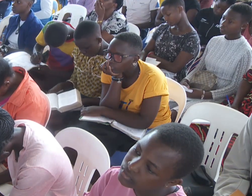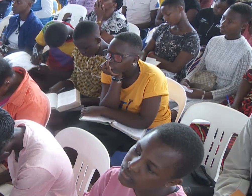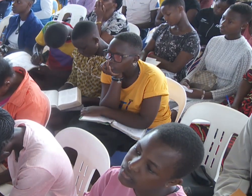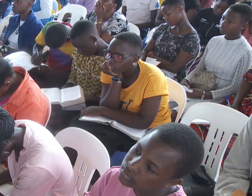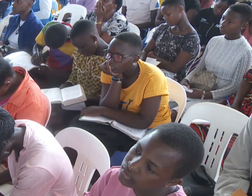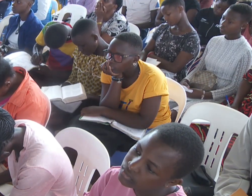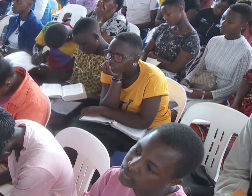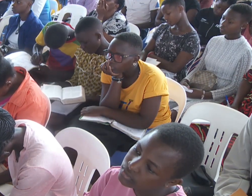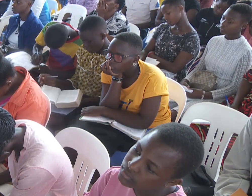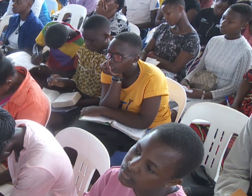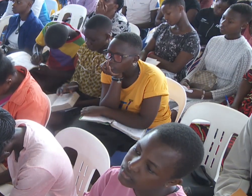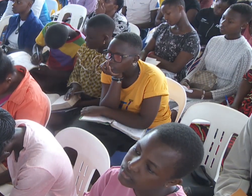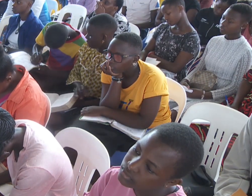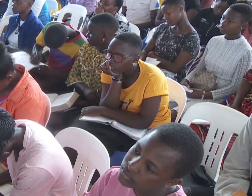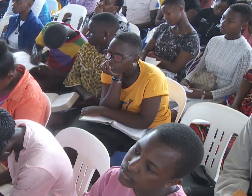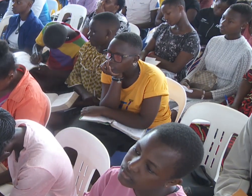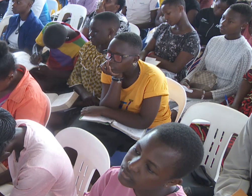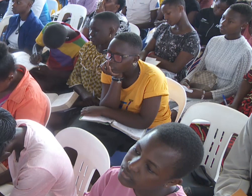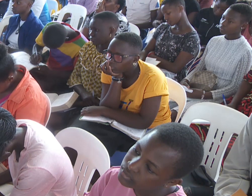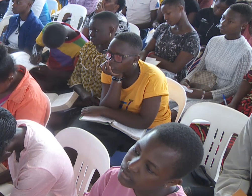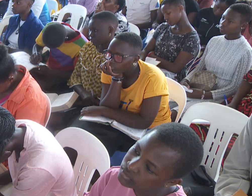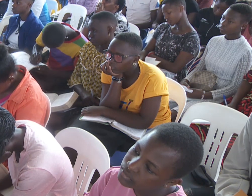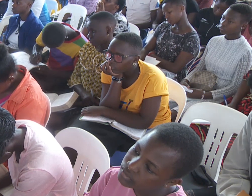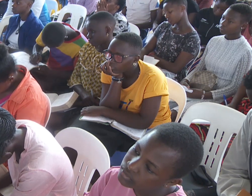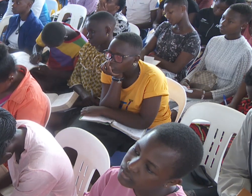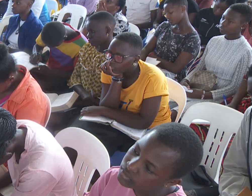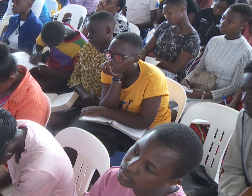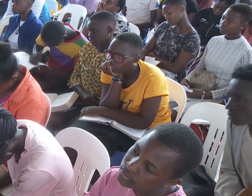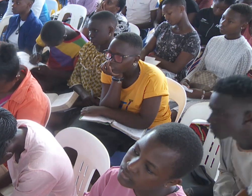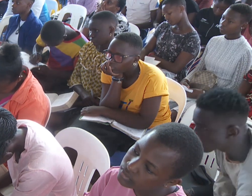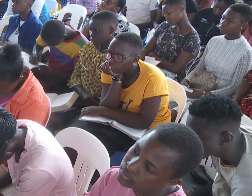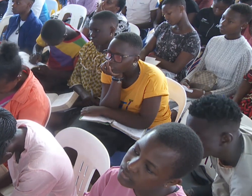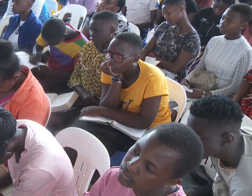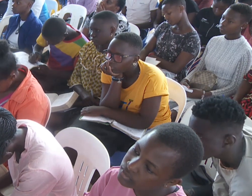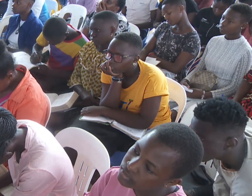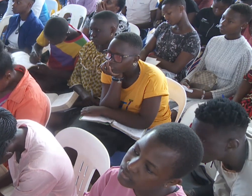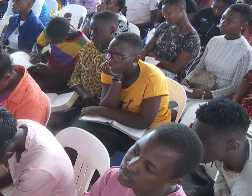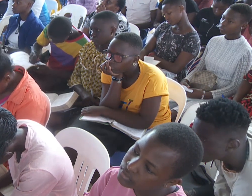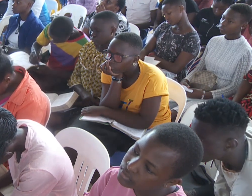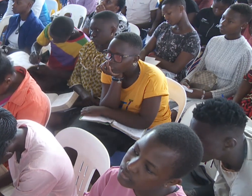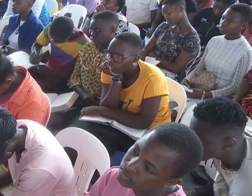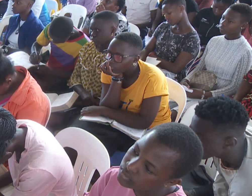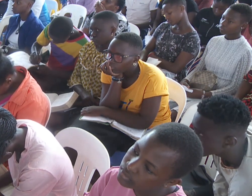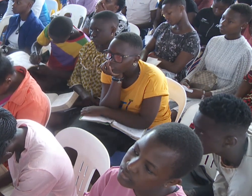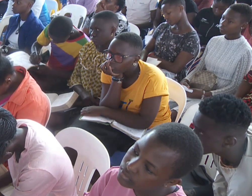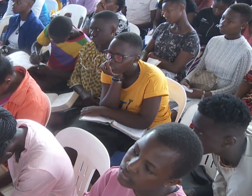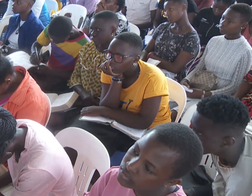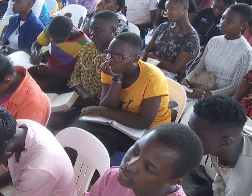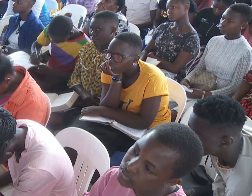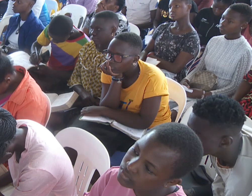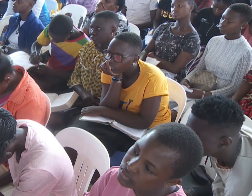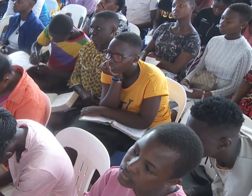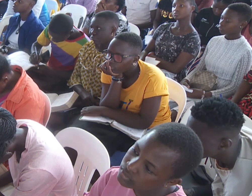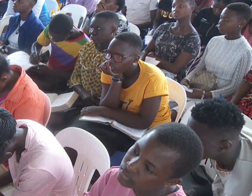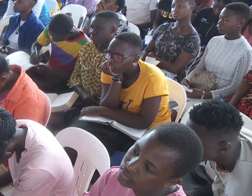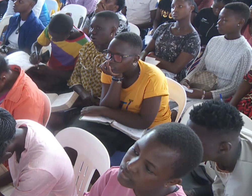gwa Katonda we gututuukirako obulungi. It positions us where the arm of God can come and buli lwe nsaba mba neetowaziza mu maaso ga Katonda